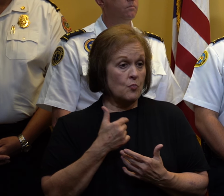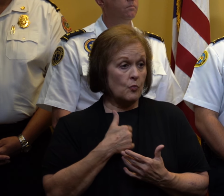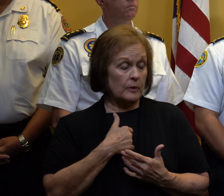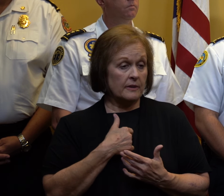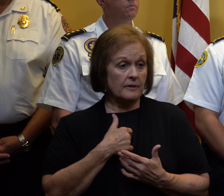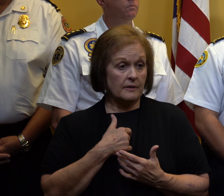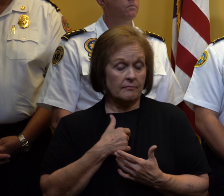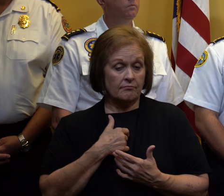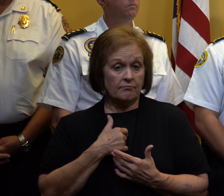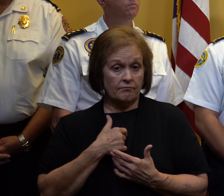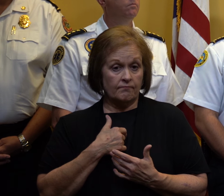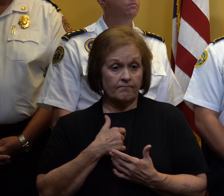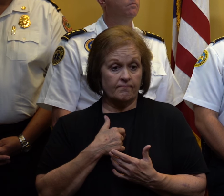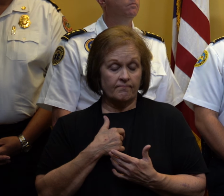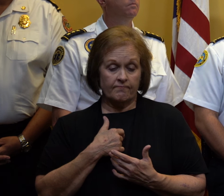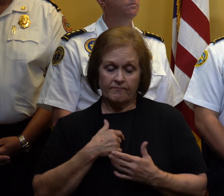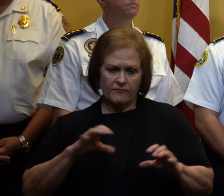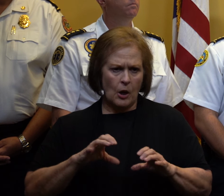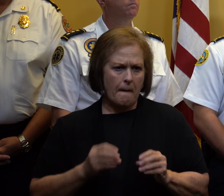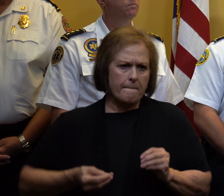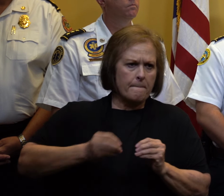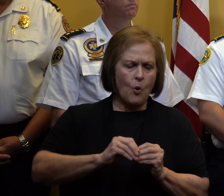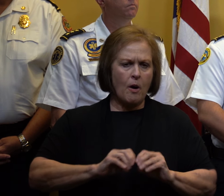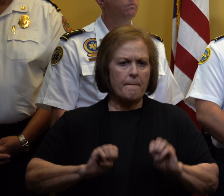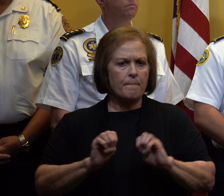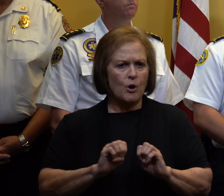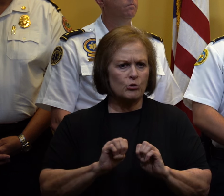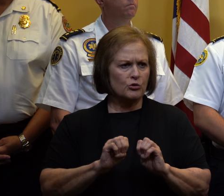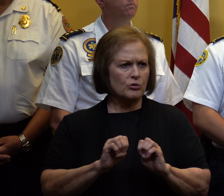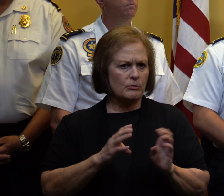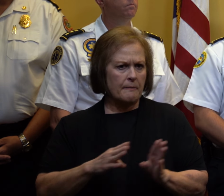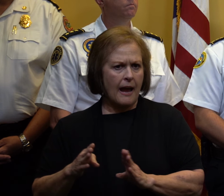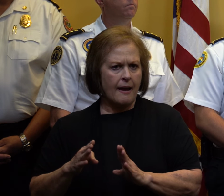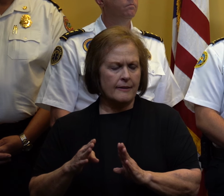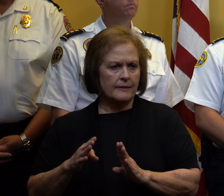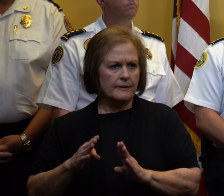performed more emergency action than any other city in America over the past several years.